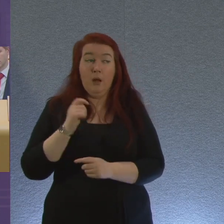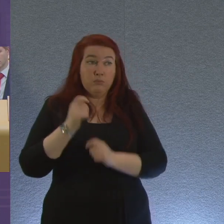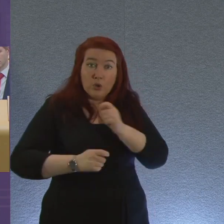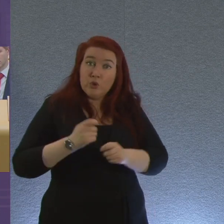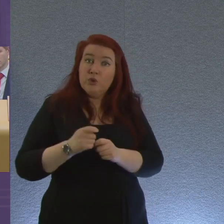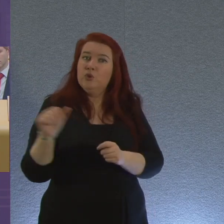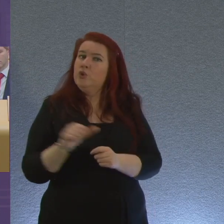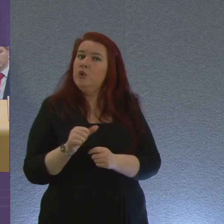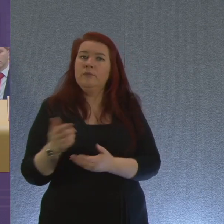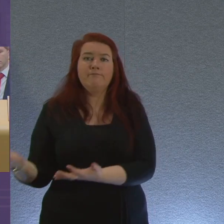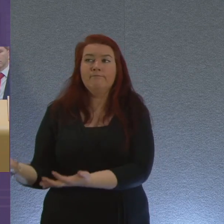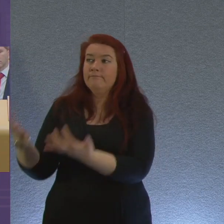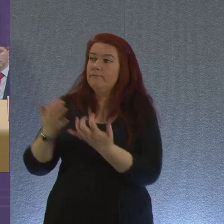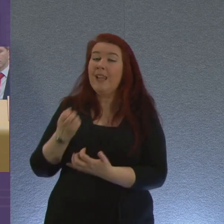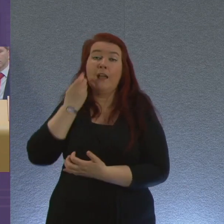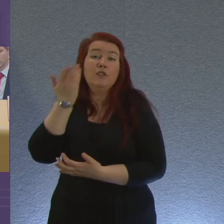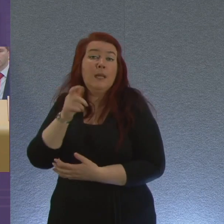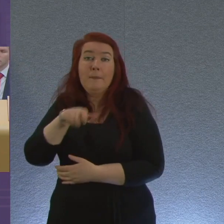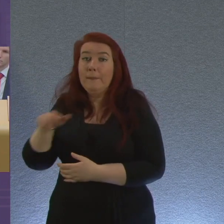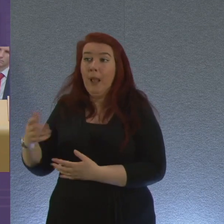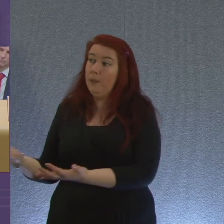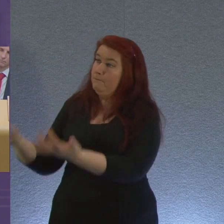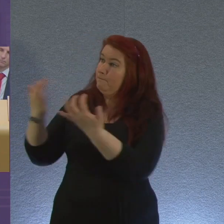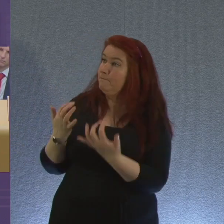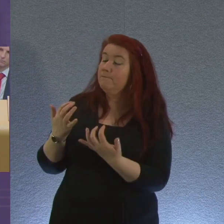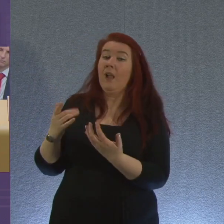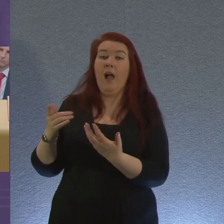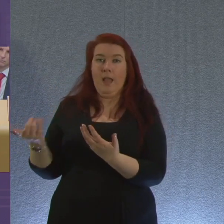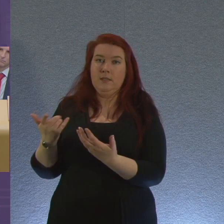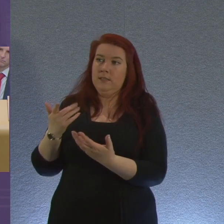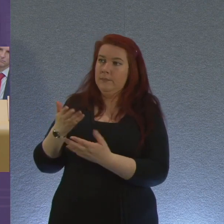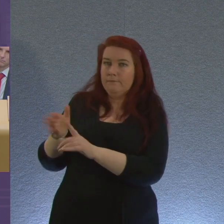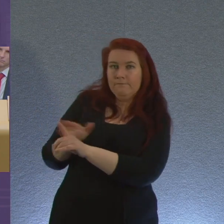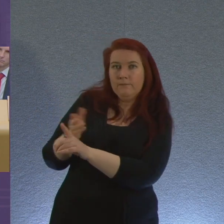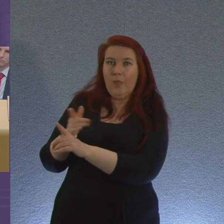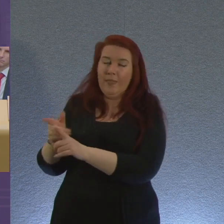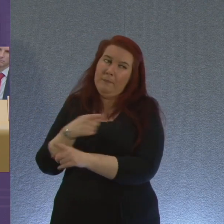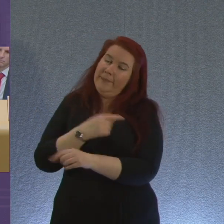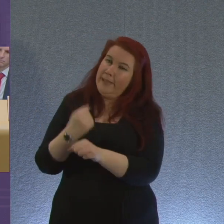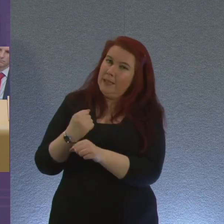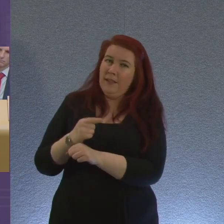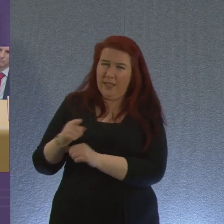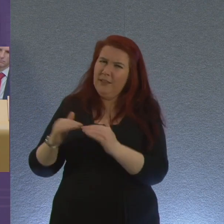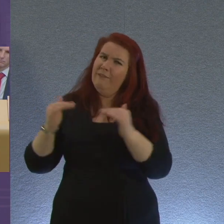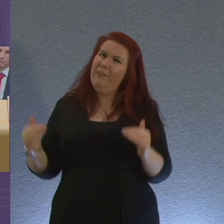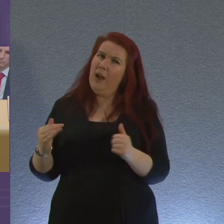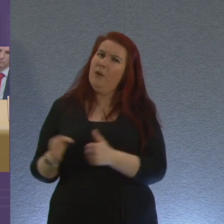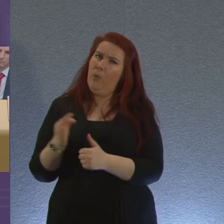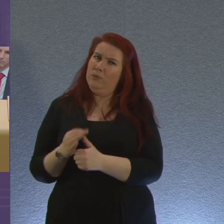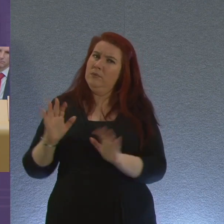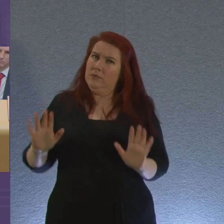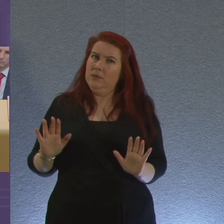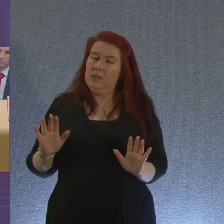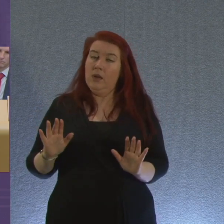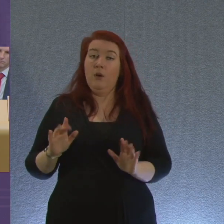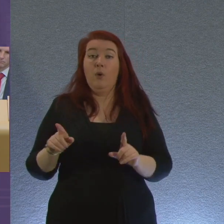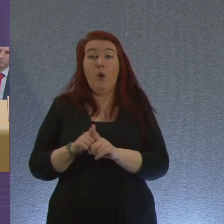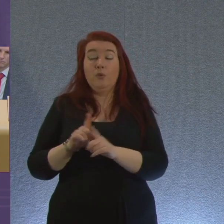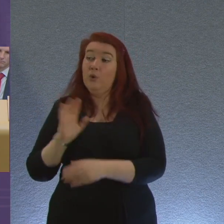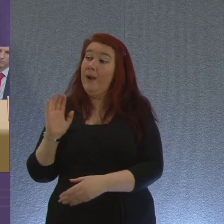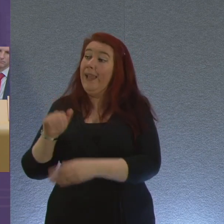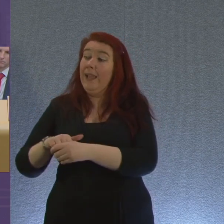everyday people through the evidence and through the details of the law and persuade them of guilt. Above all this, to participate in a jury is